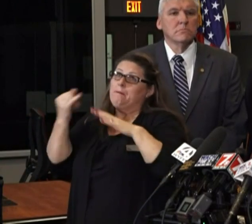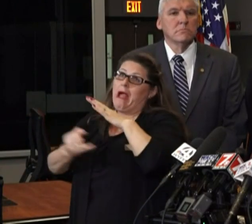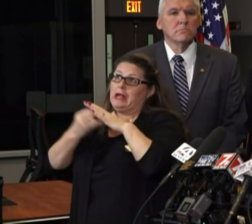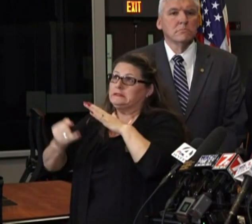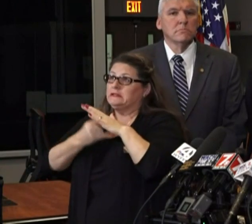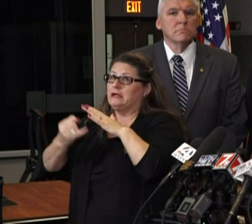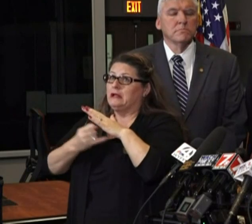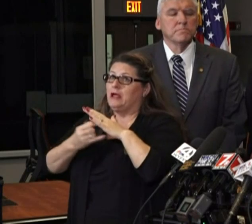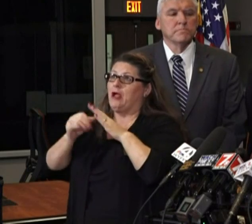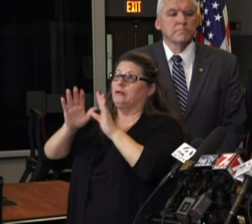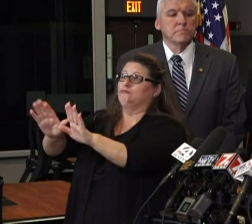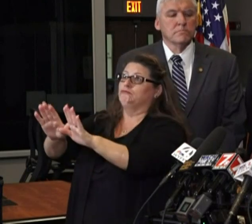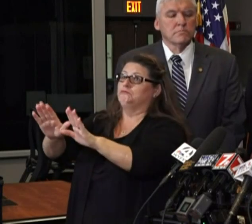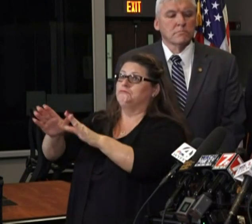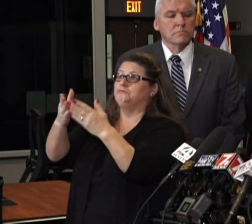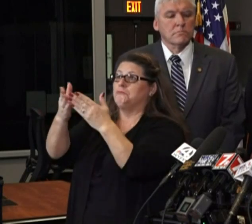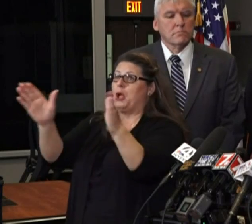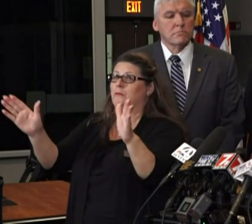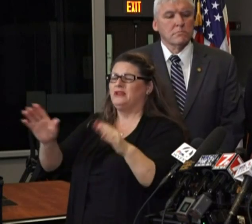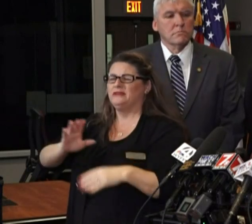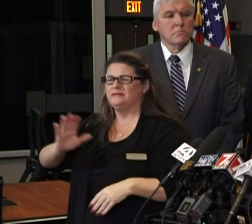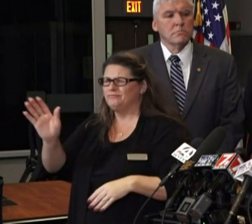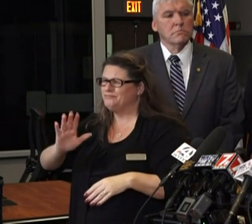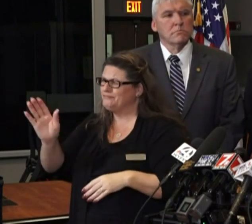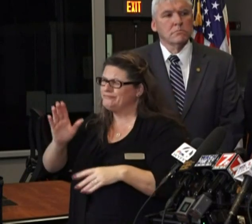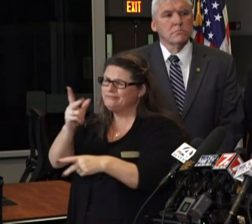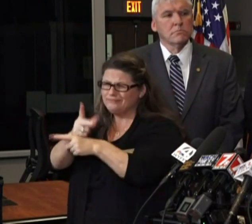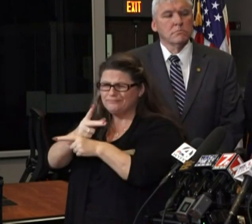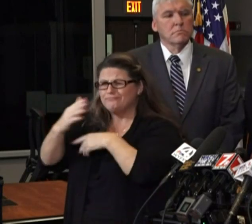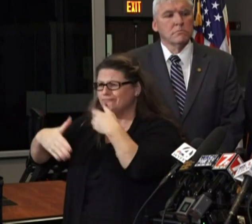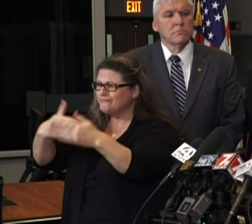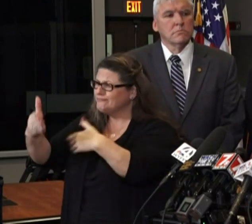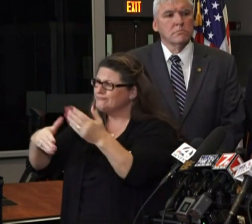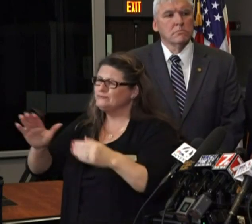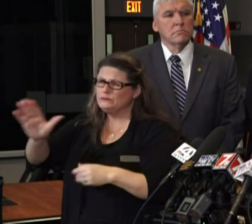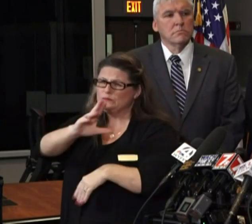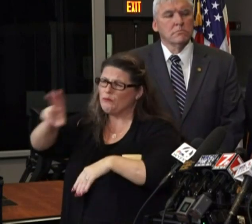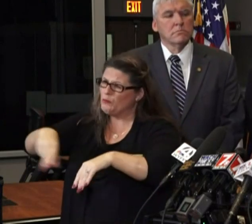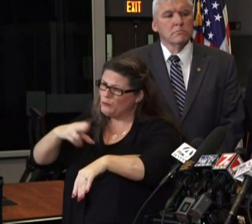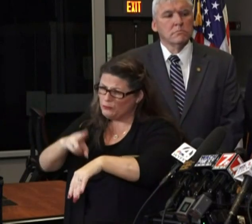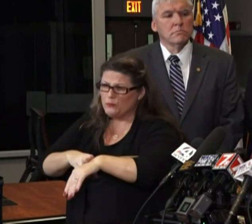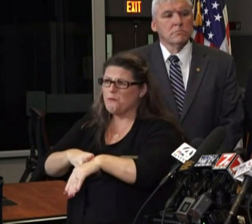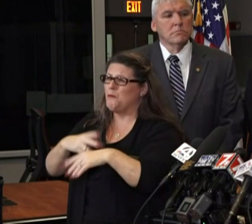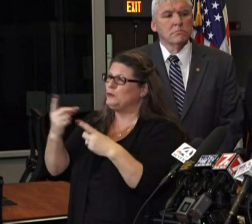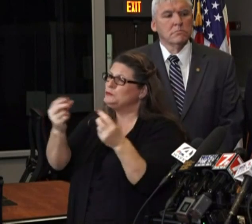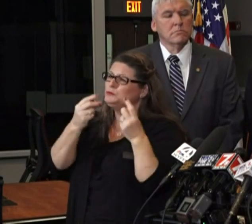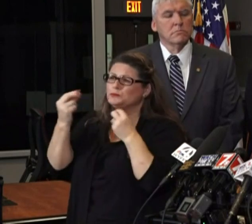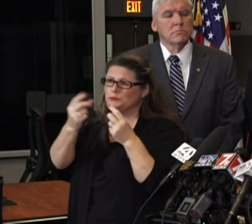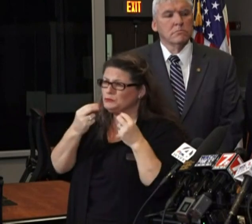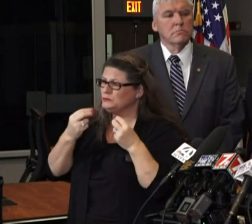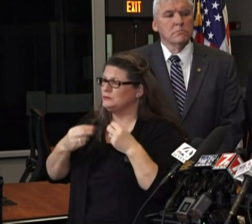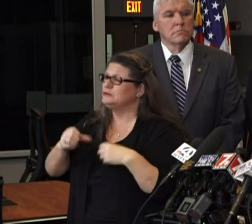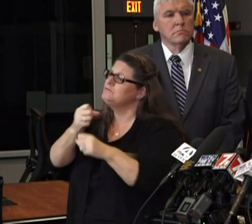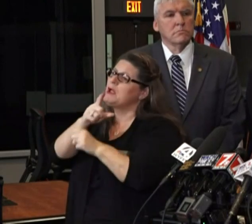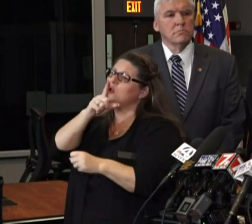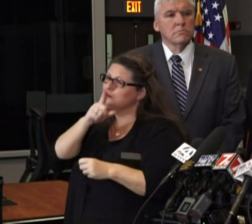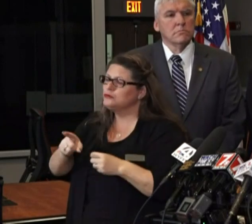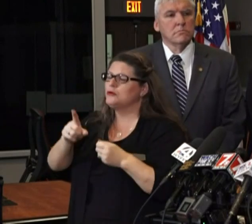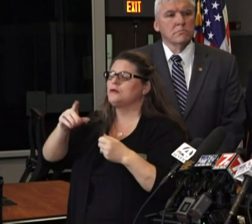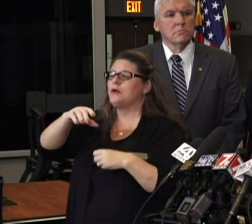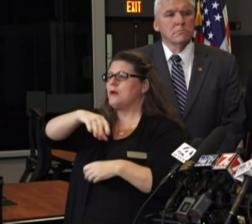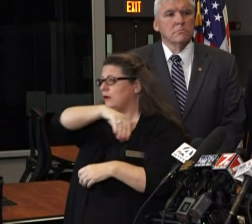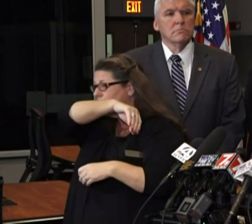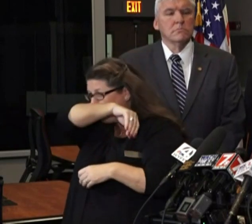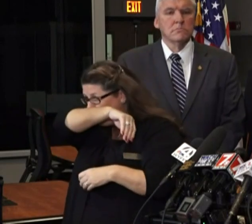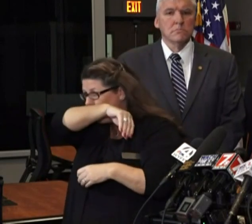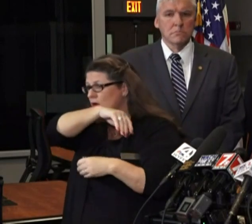continue to be vigilant about keeping germs from spreading by covering coughs and sneezes, washing hands frequently with warm